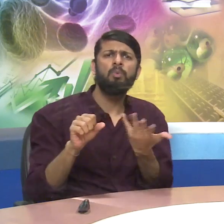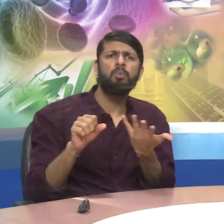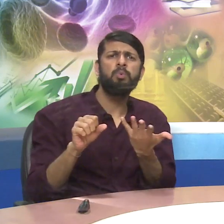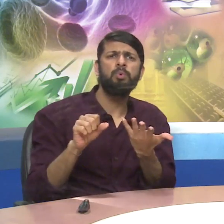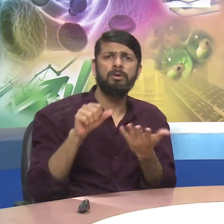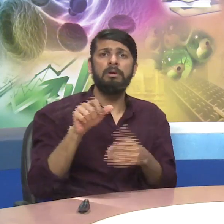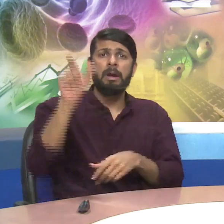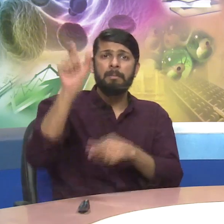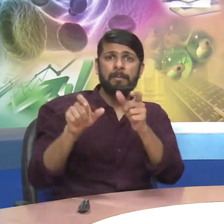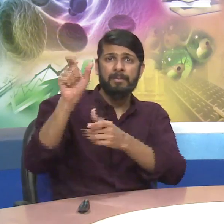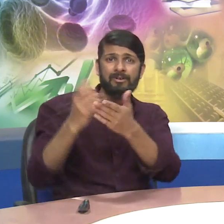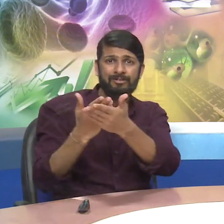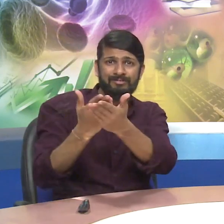Of these,